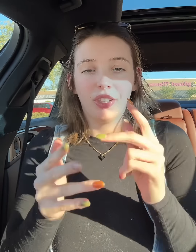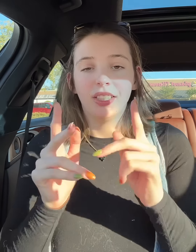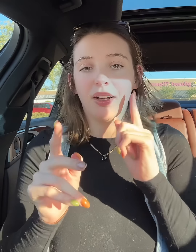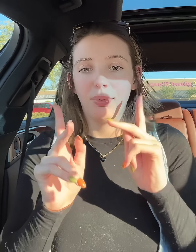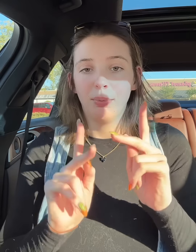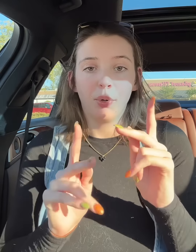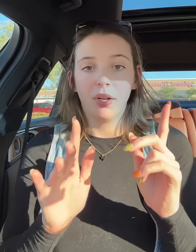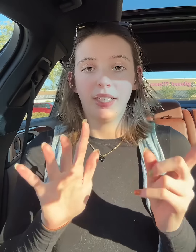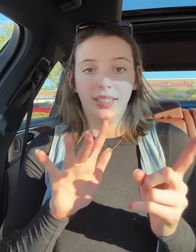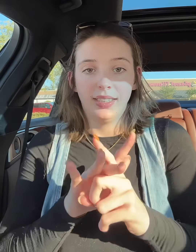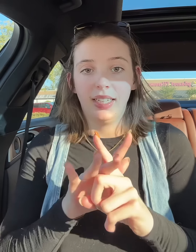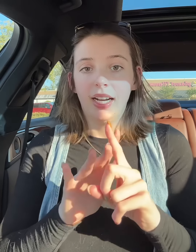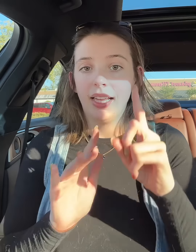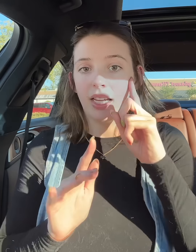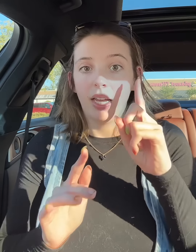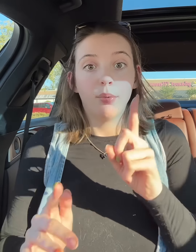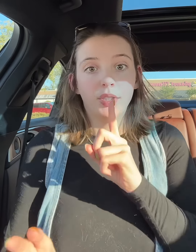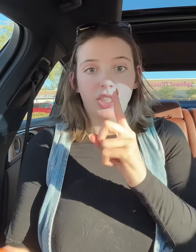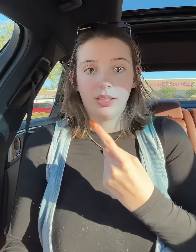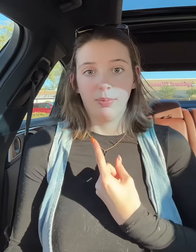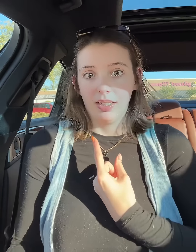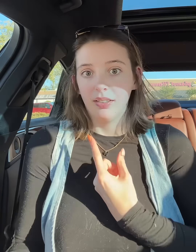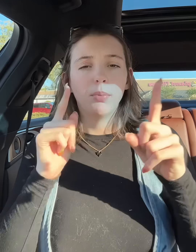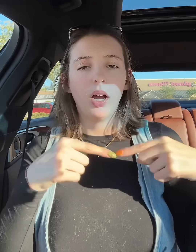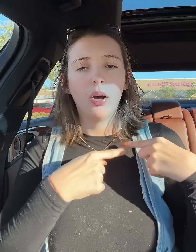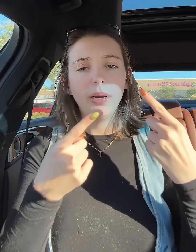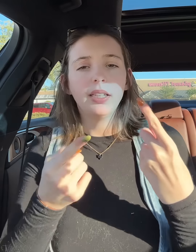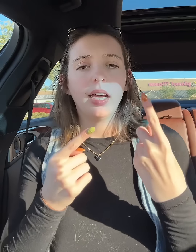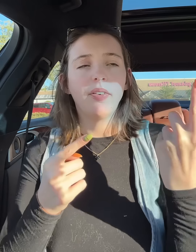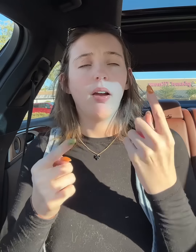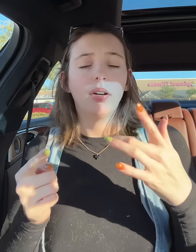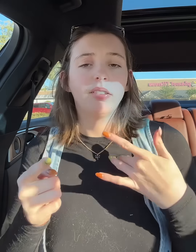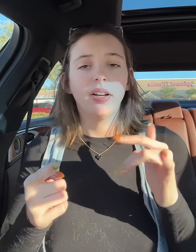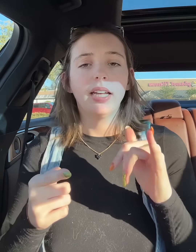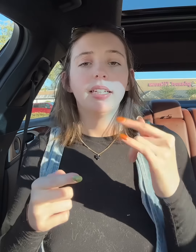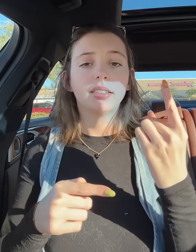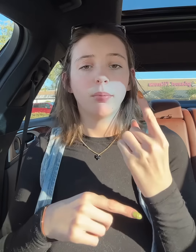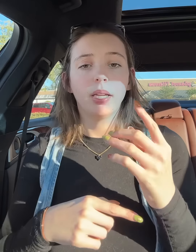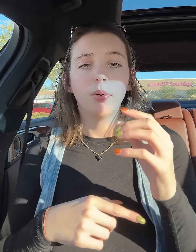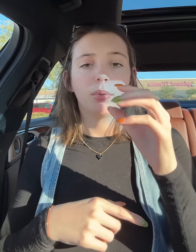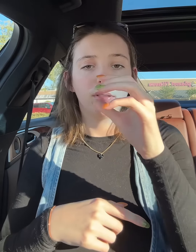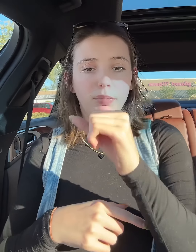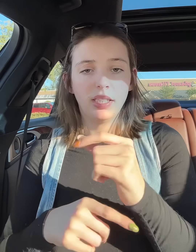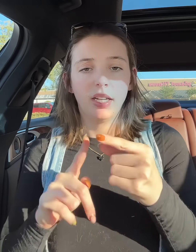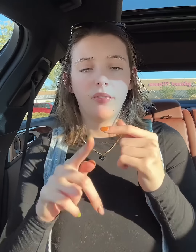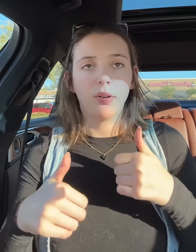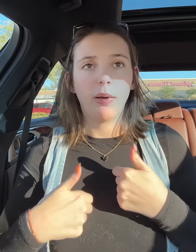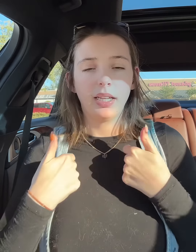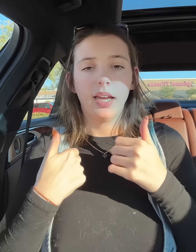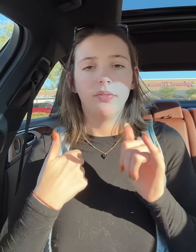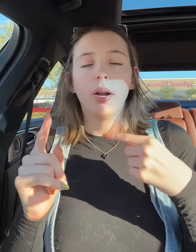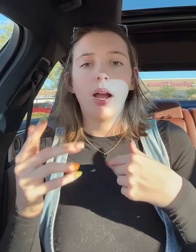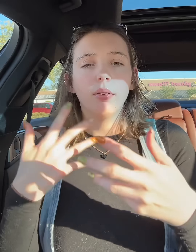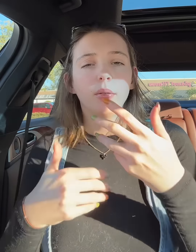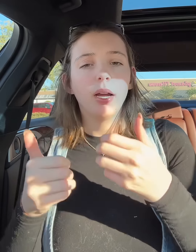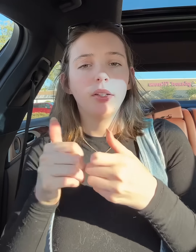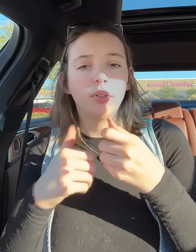deaf people existed. I thought it was just me. But all my life, I always felt like something was missing from my life. When I was around